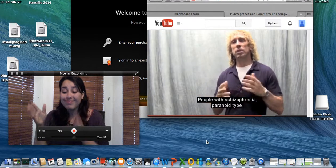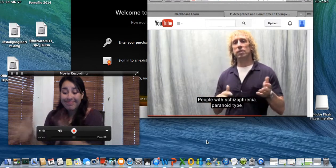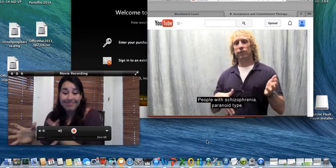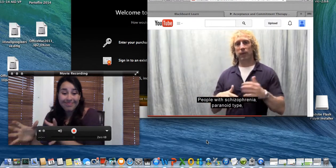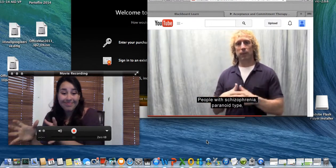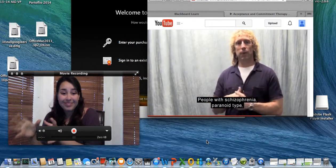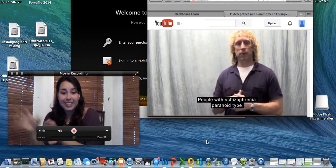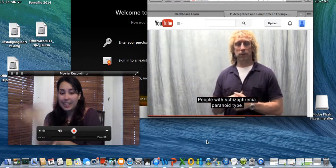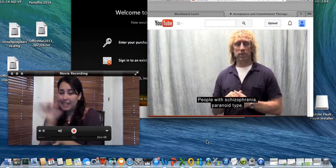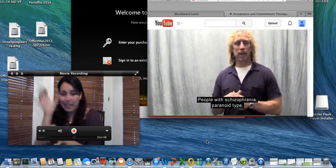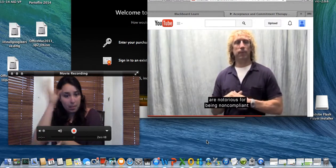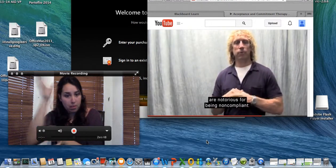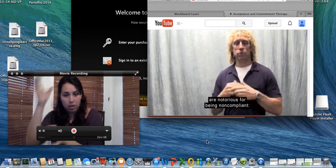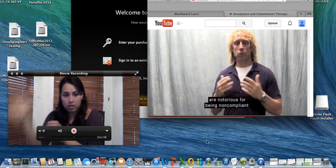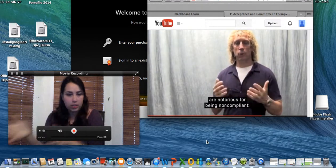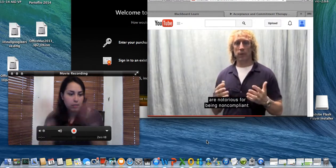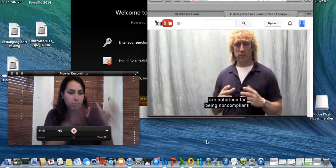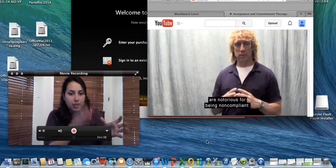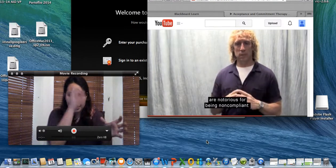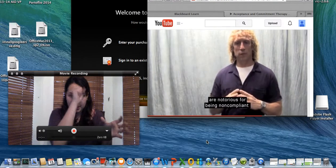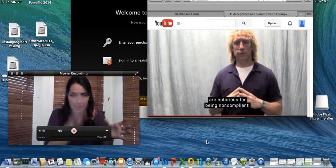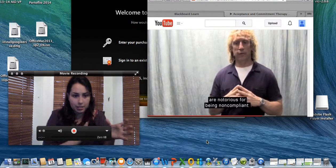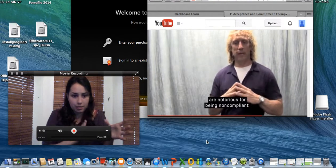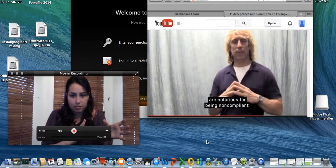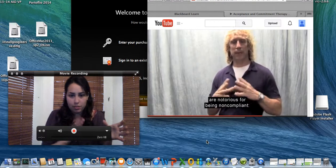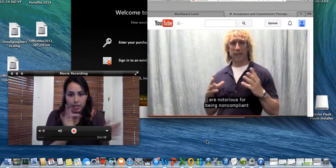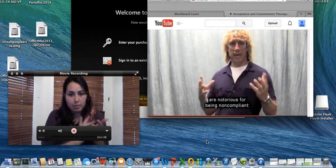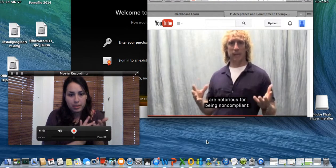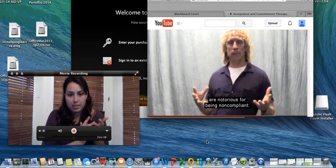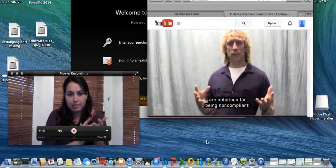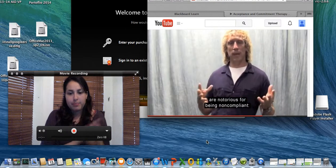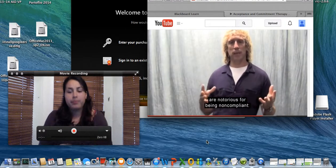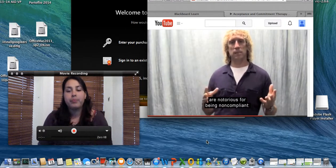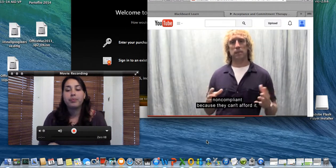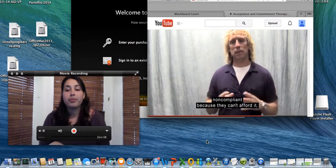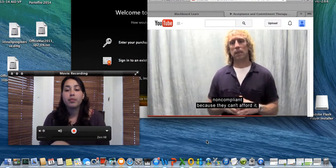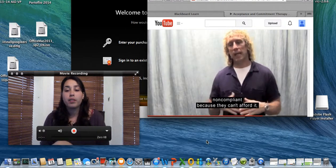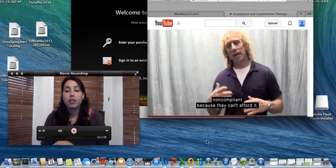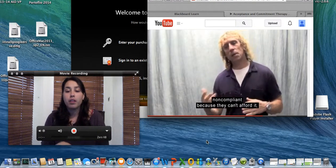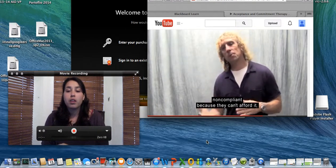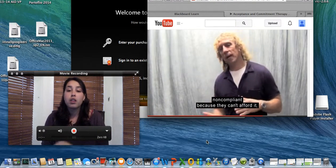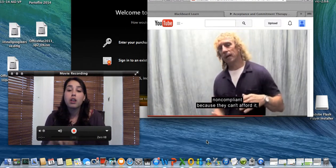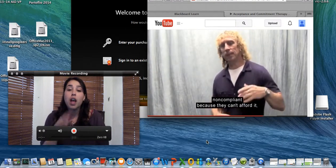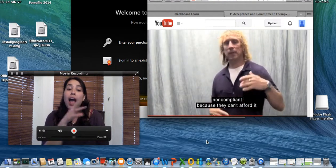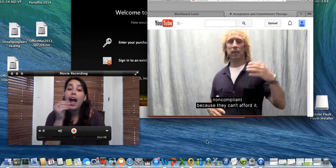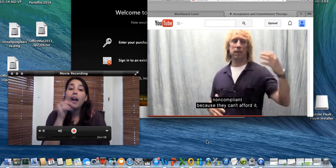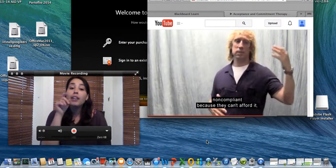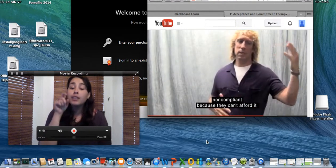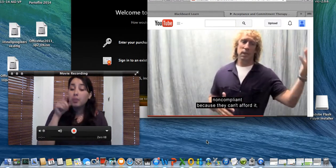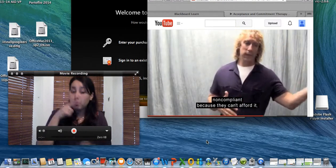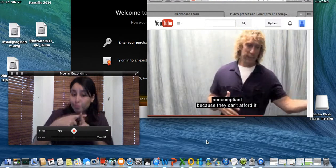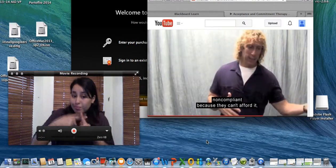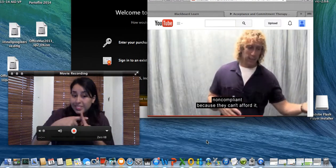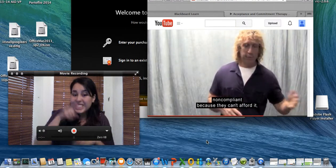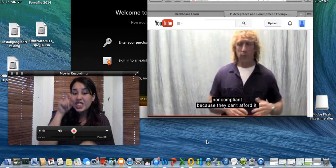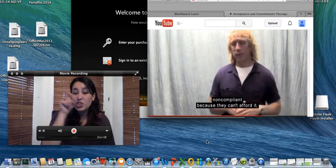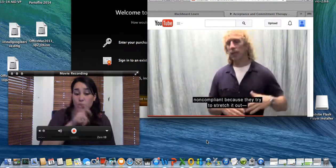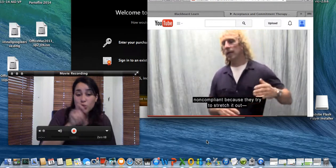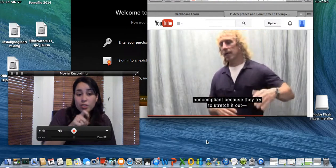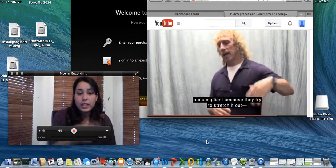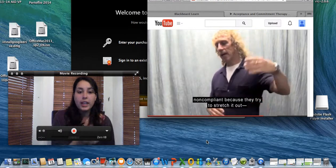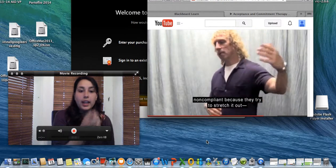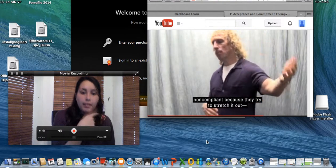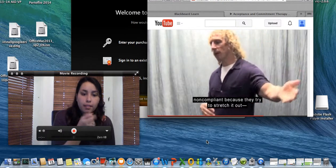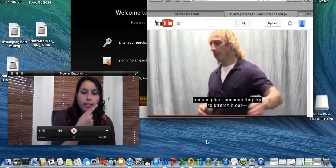People with schizophrenia paranoid type are notorious for being non-compliant. Non-compliant because they can't afford